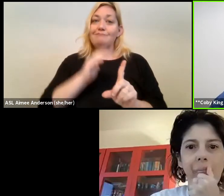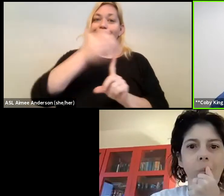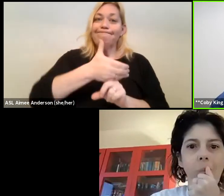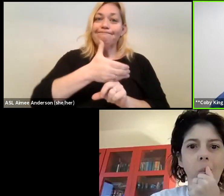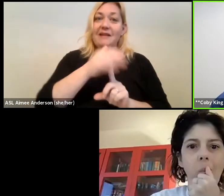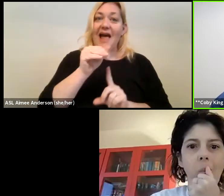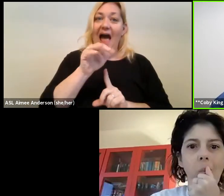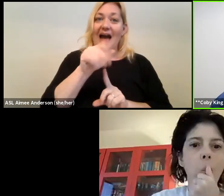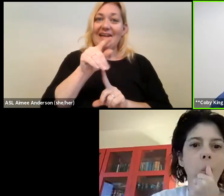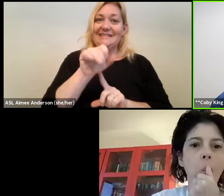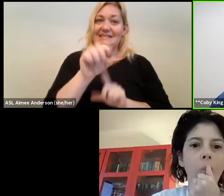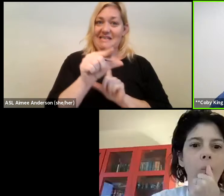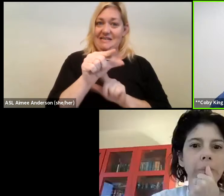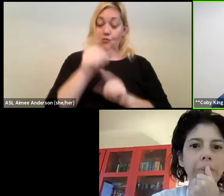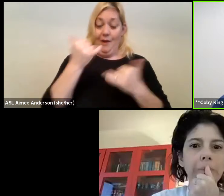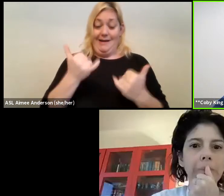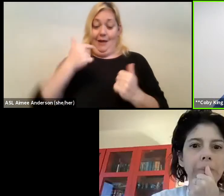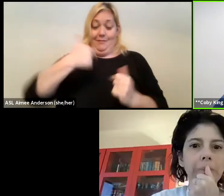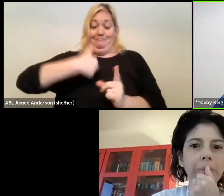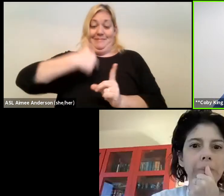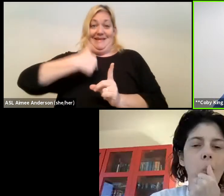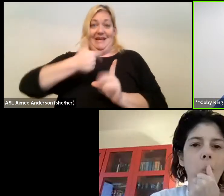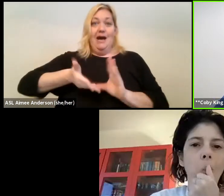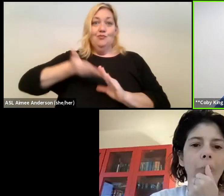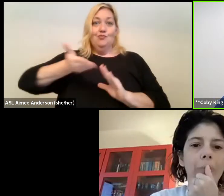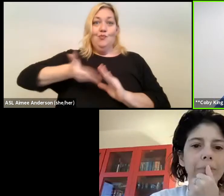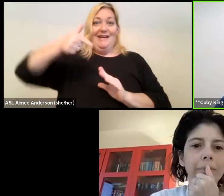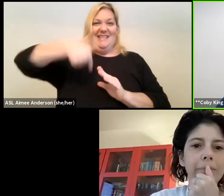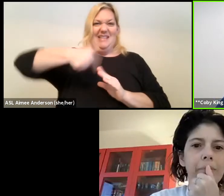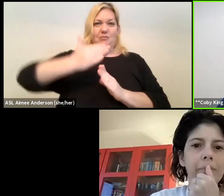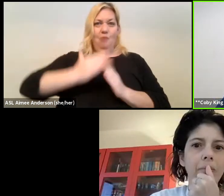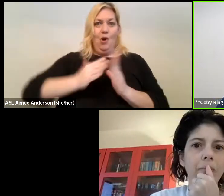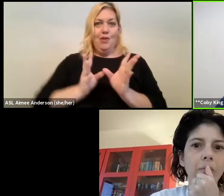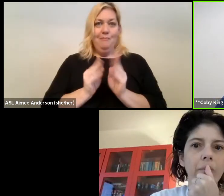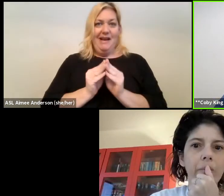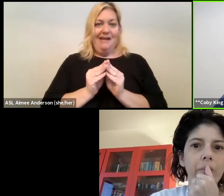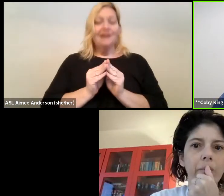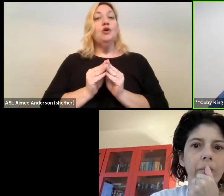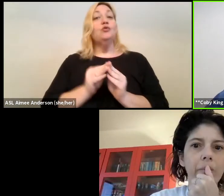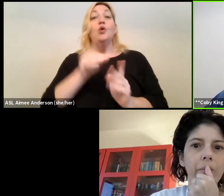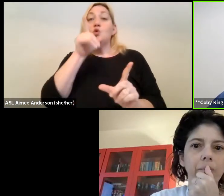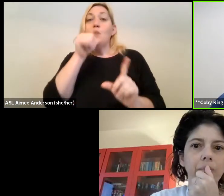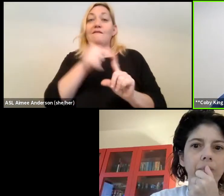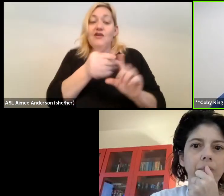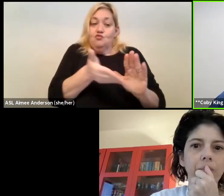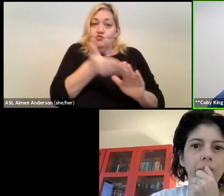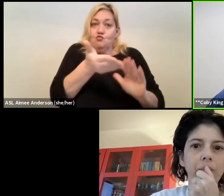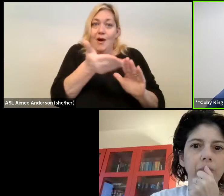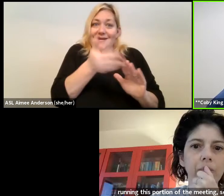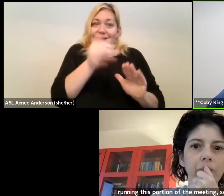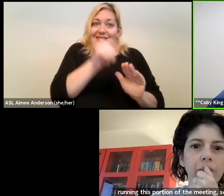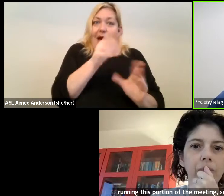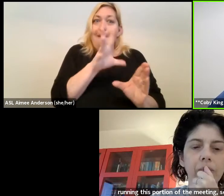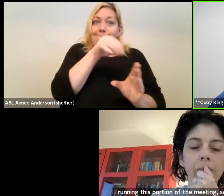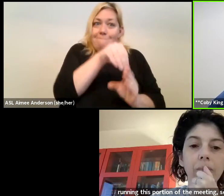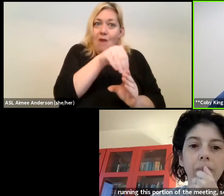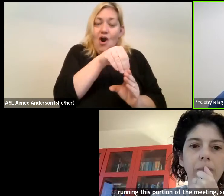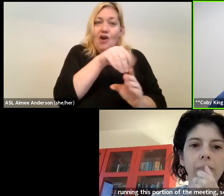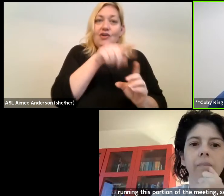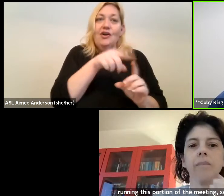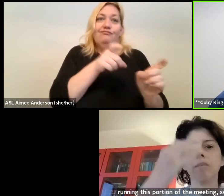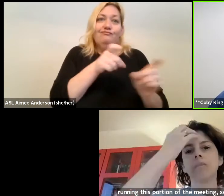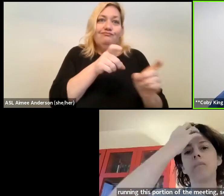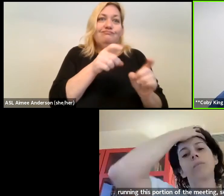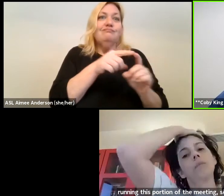presiding officer. Right now, it's me. I'm running this portion of the meeting. So is whoever is running that portion of the meeting is acting as the presiding